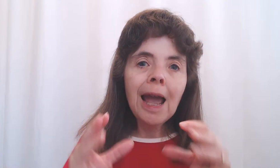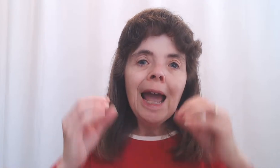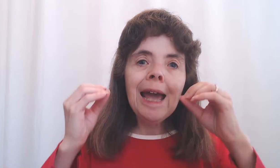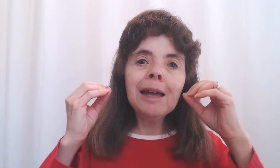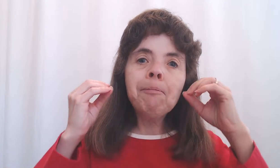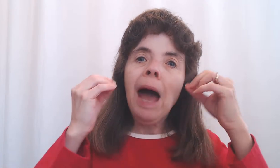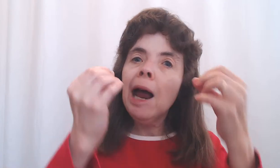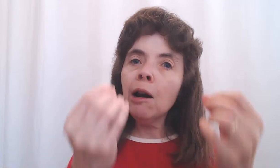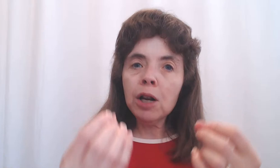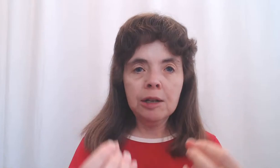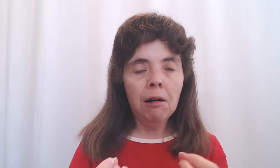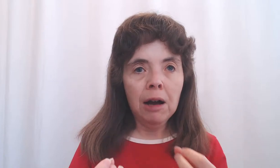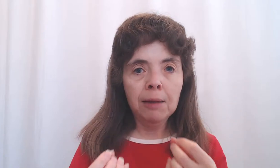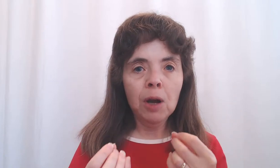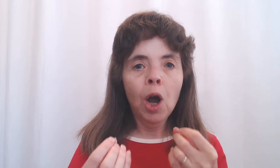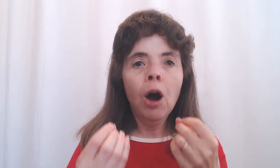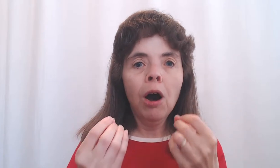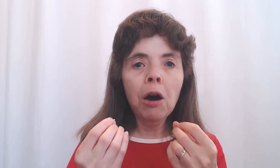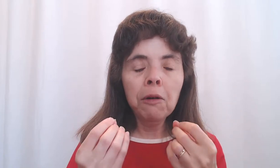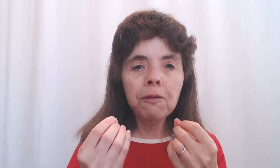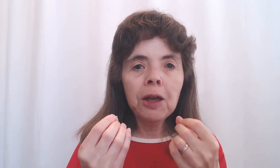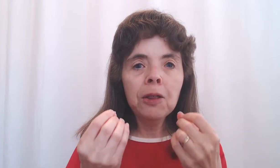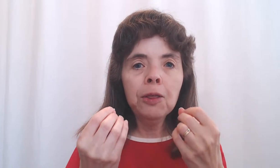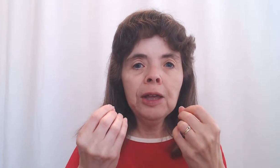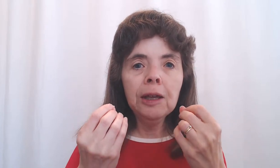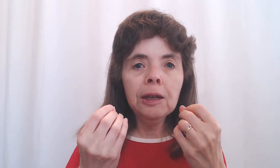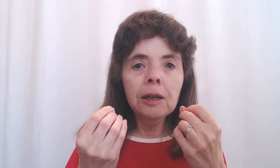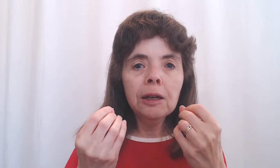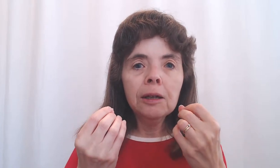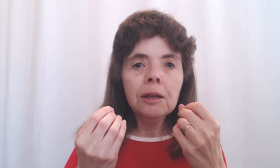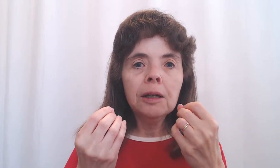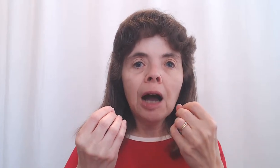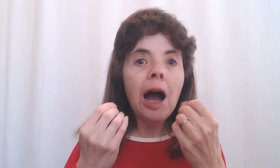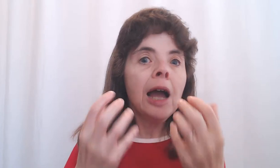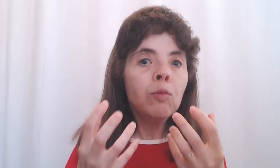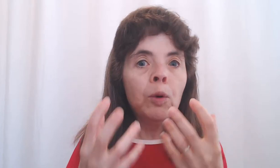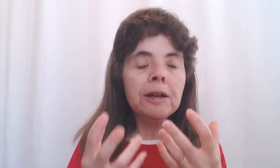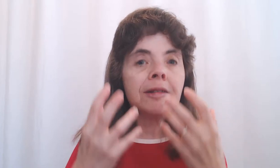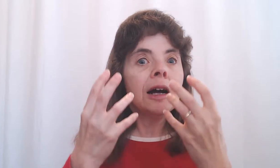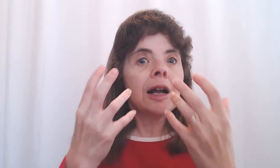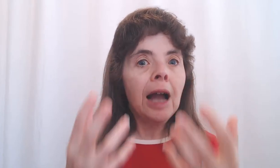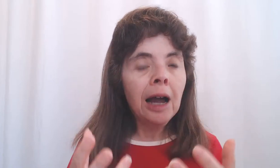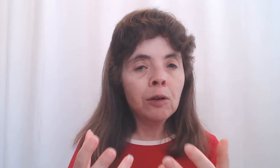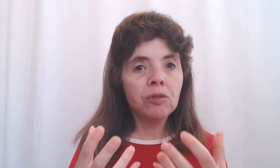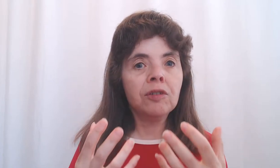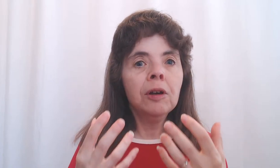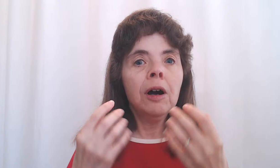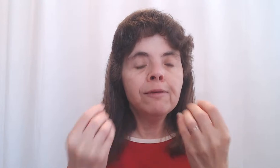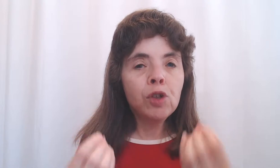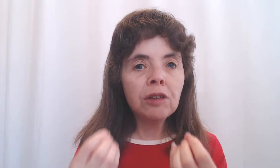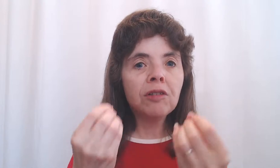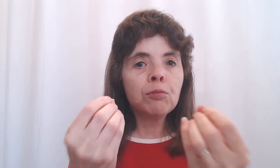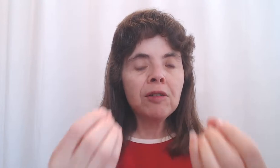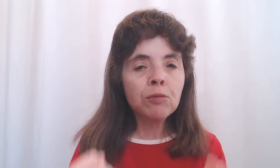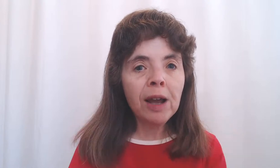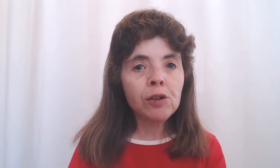a paradigm of the eyewitness accounts of Jesus' resurrection,